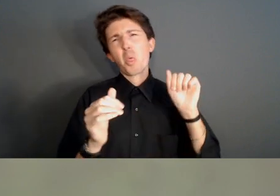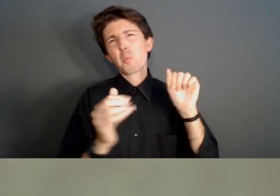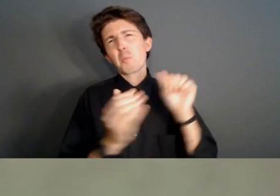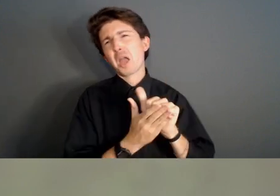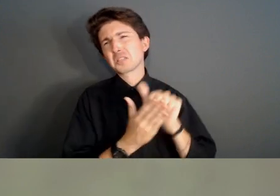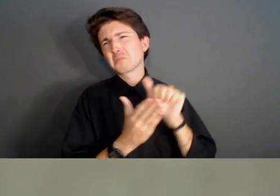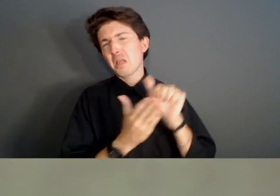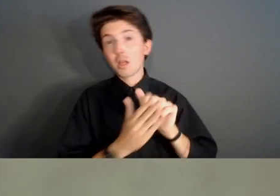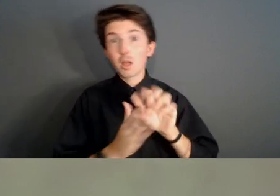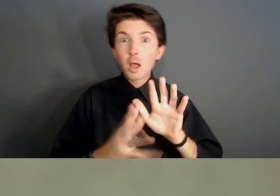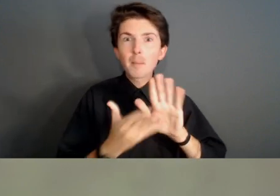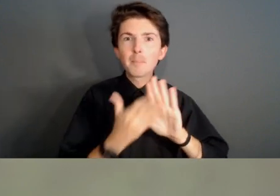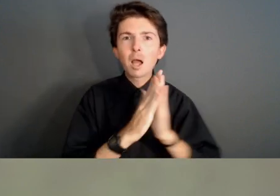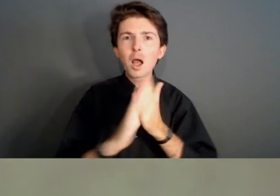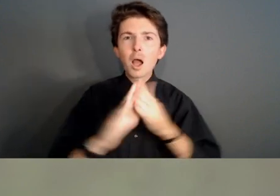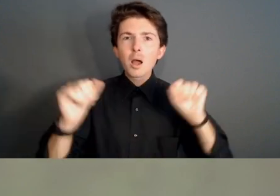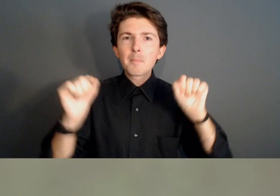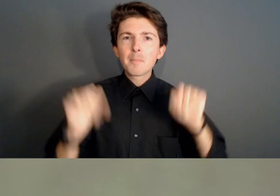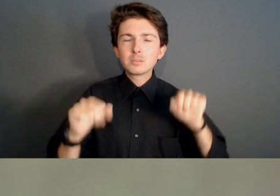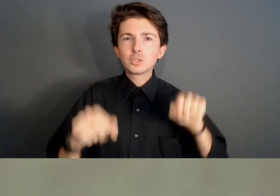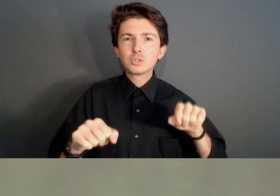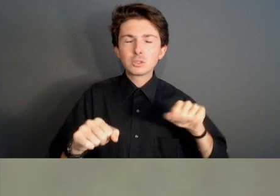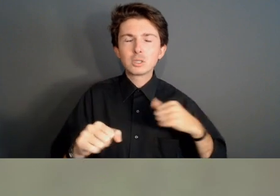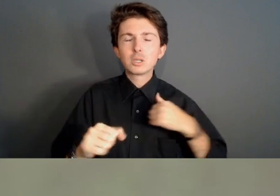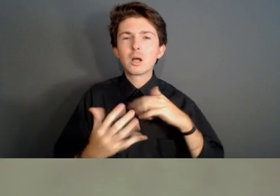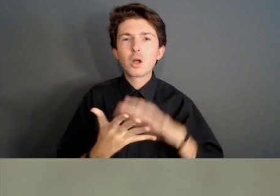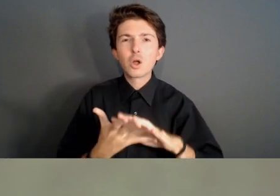things possible. I learned how to